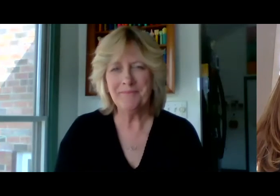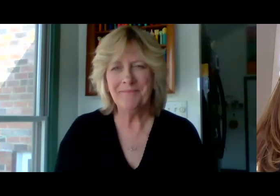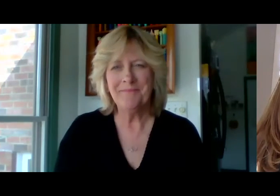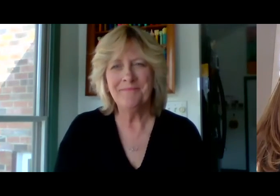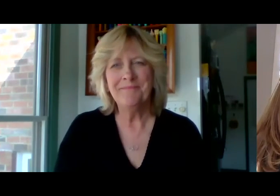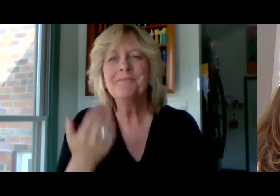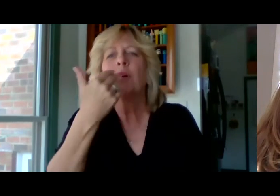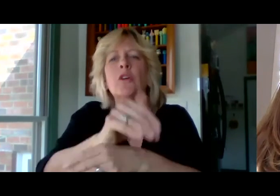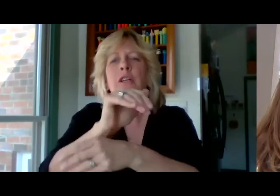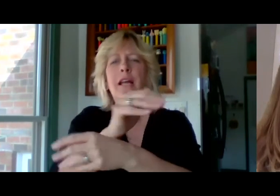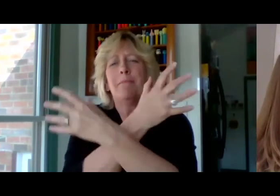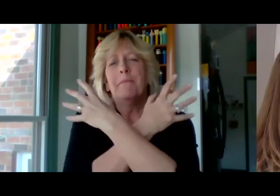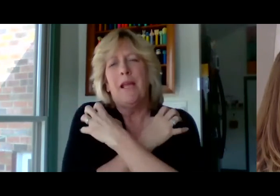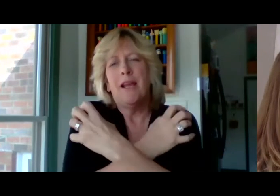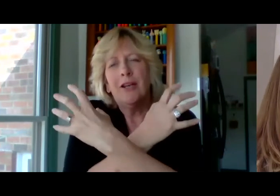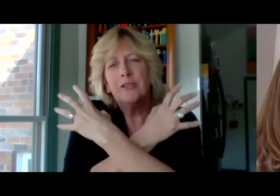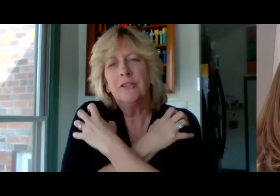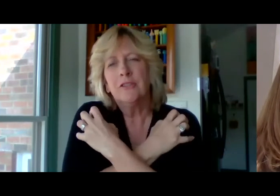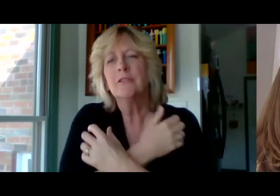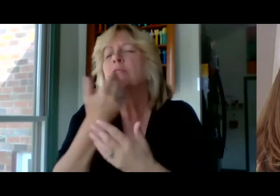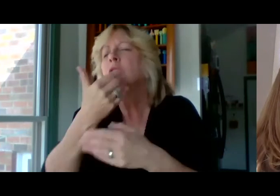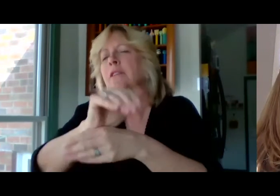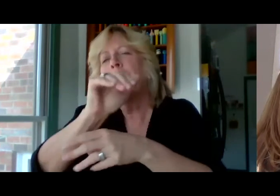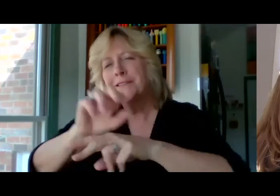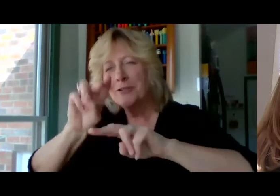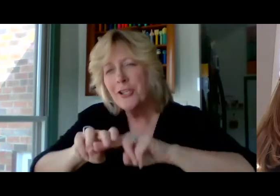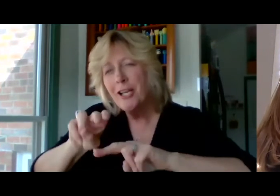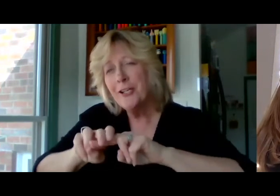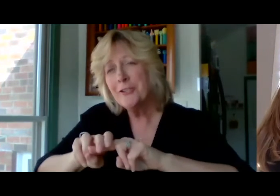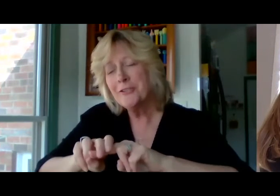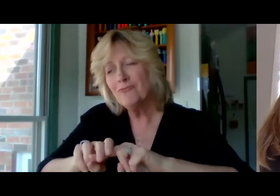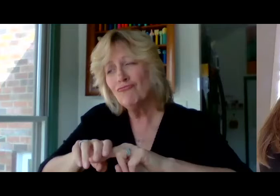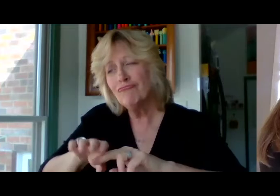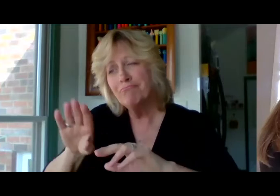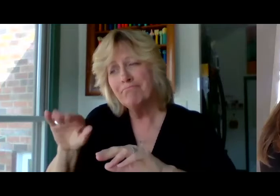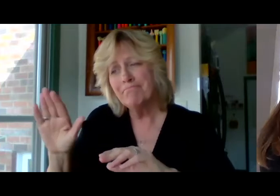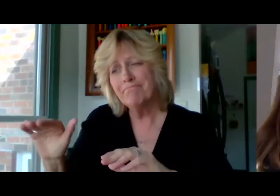Good night, bears. Good night, chairs.